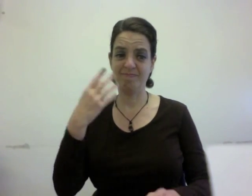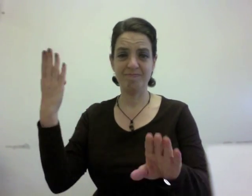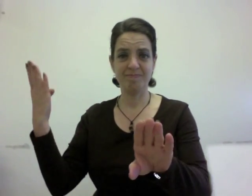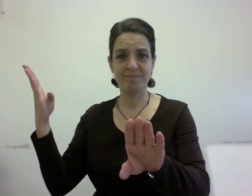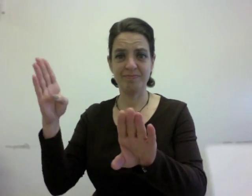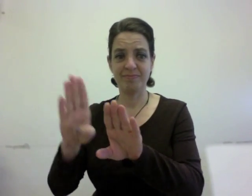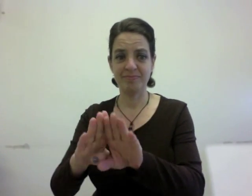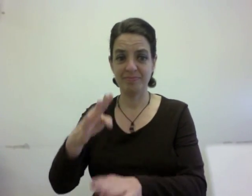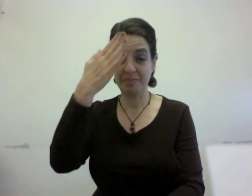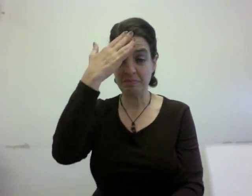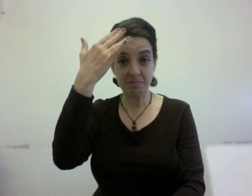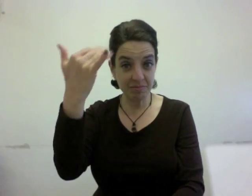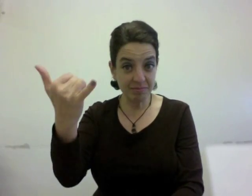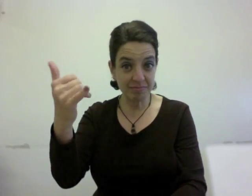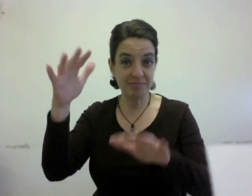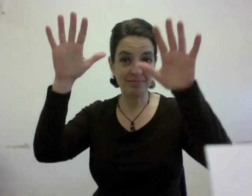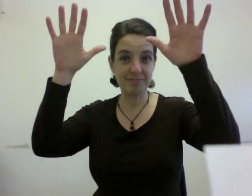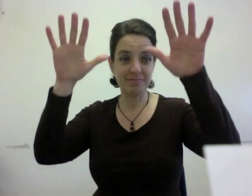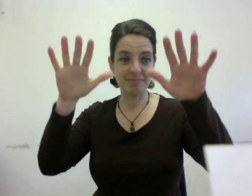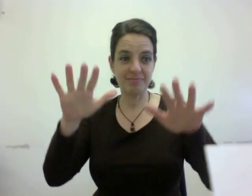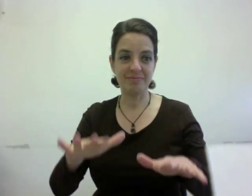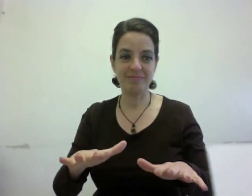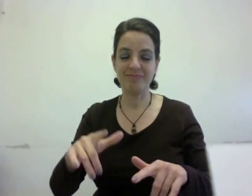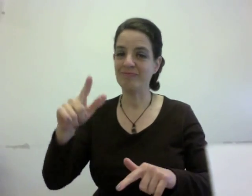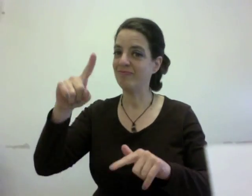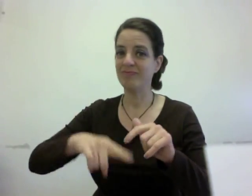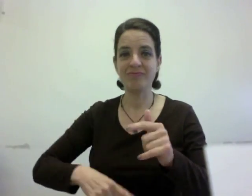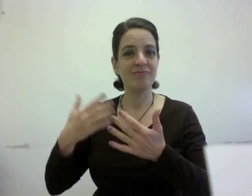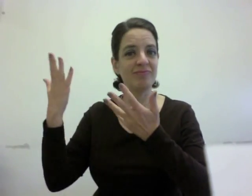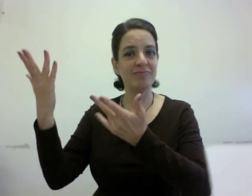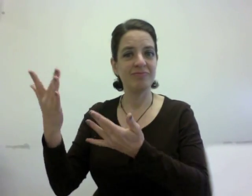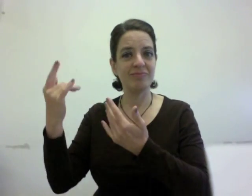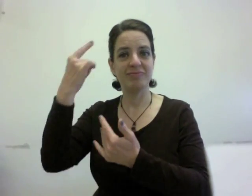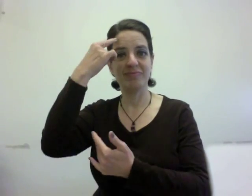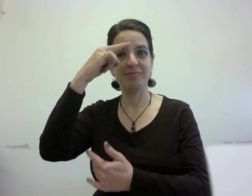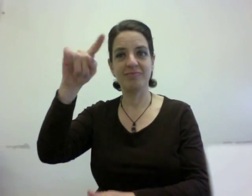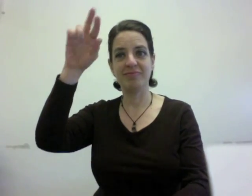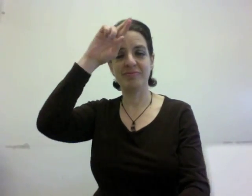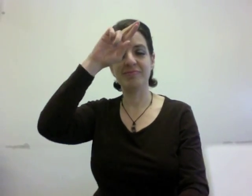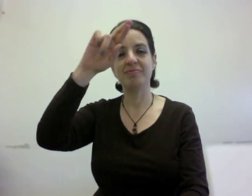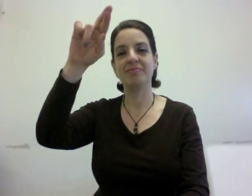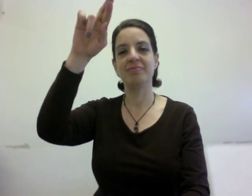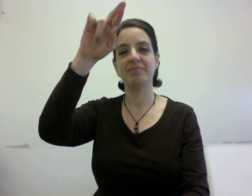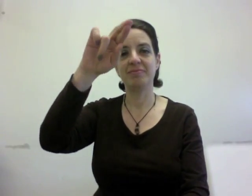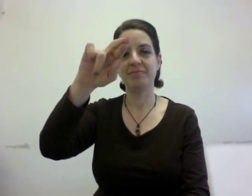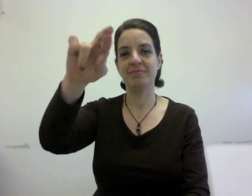the door, 'cause the rain is pouring, and I just can't wait for no unicorn."